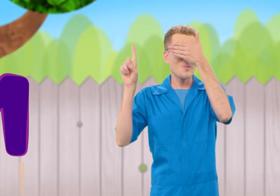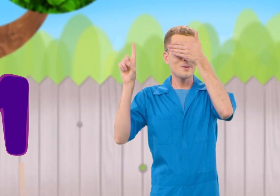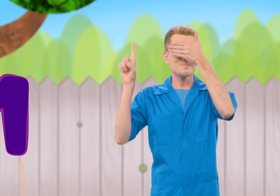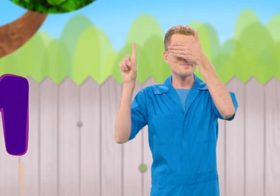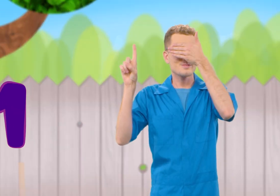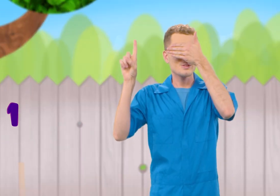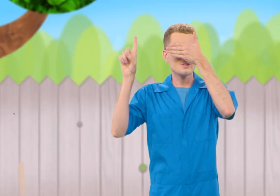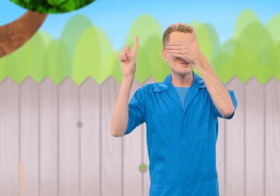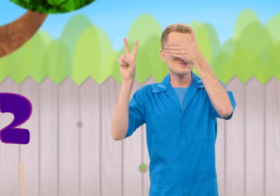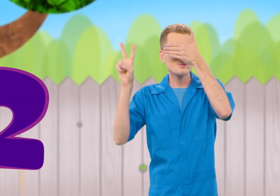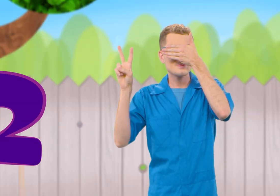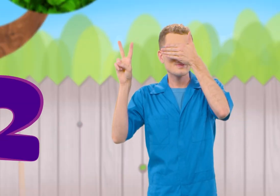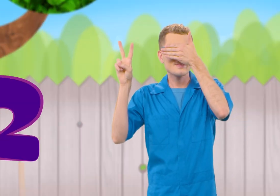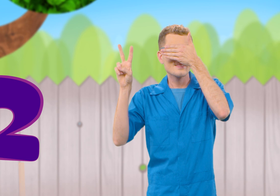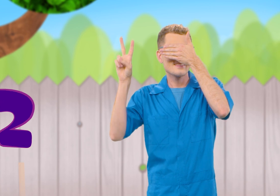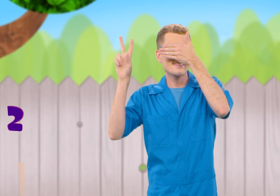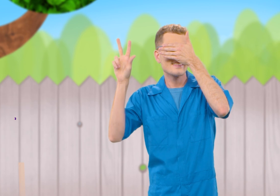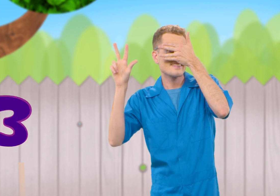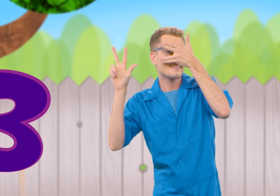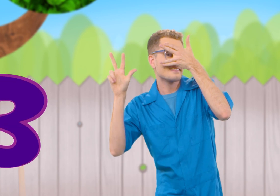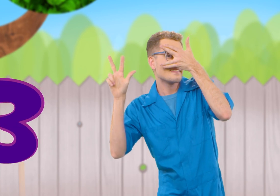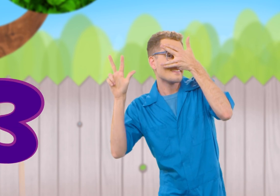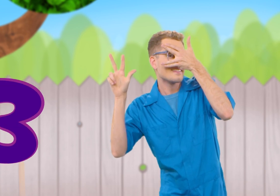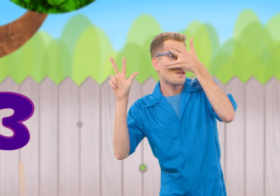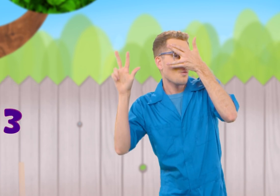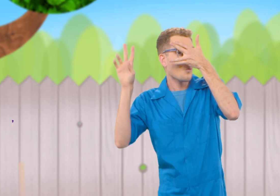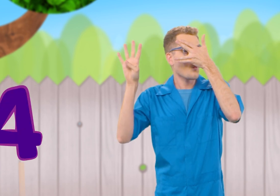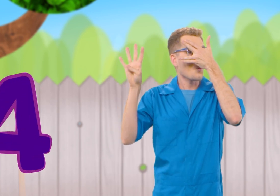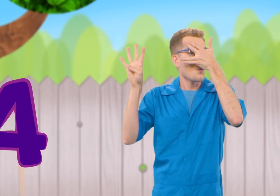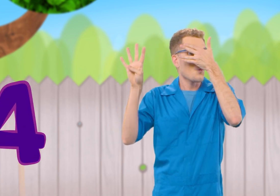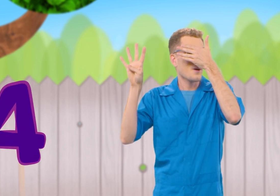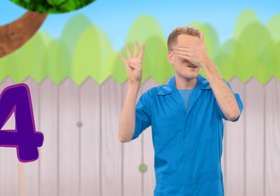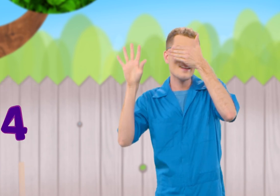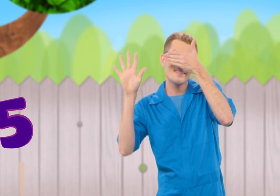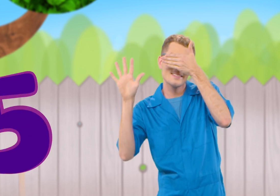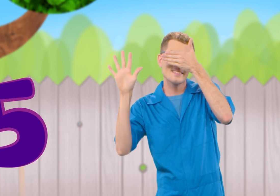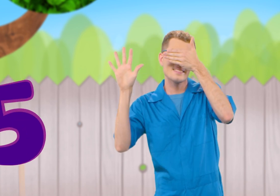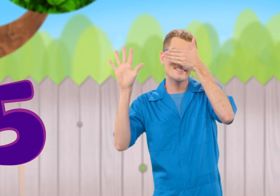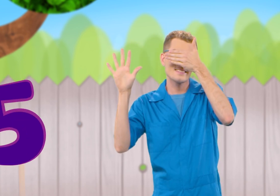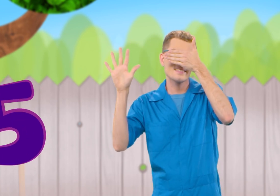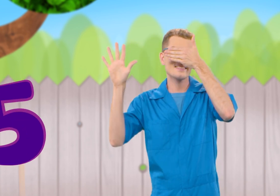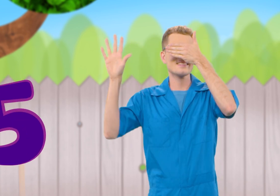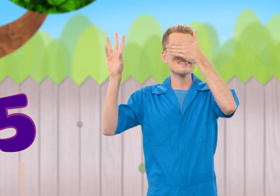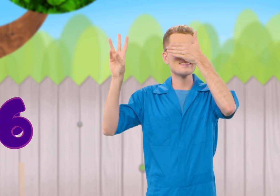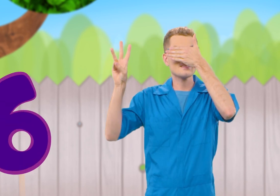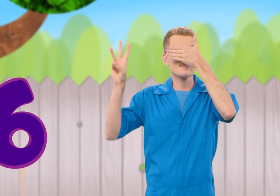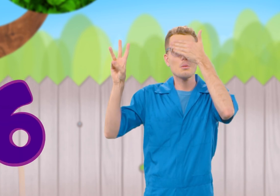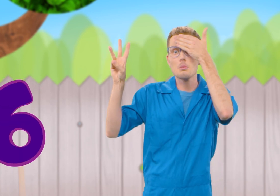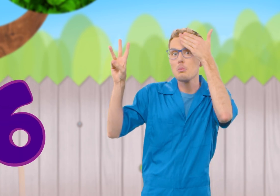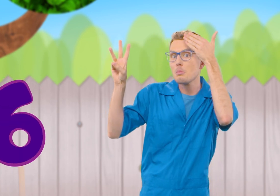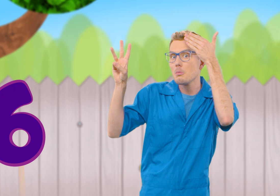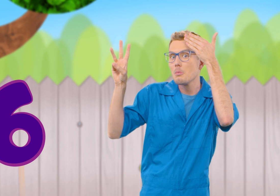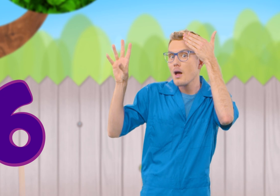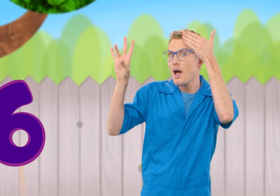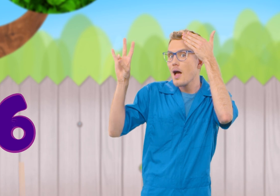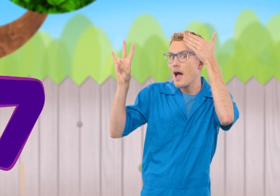One, two, three, four, five, six,